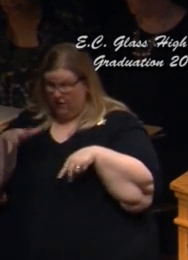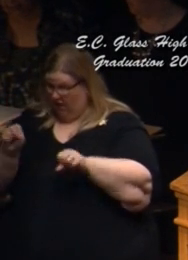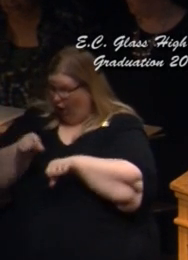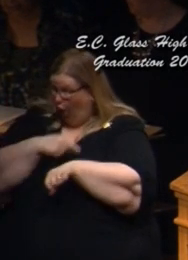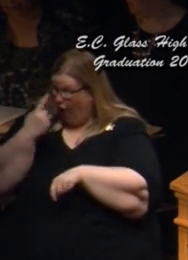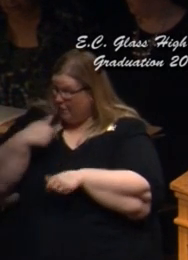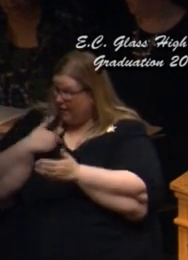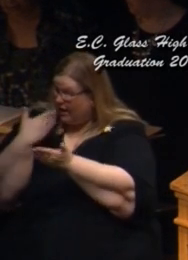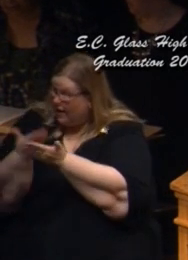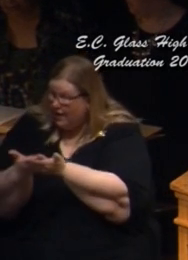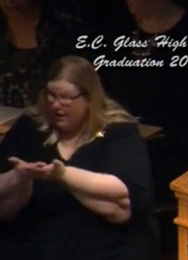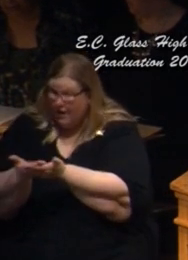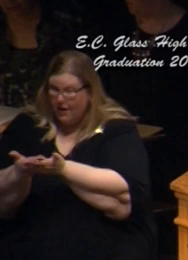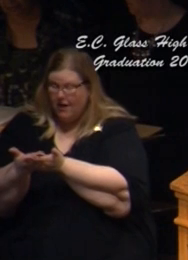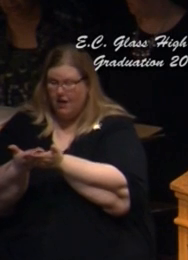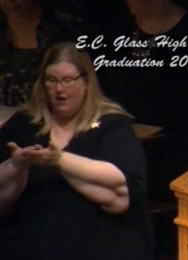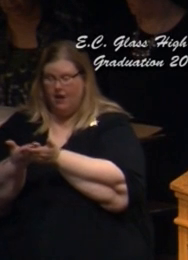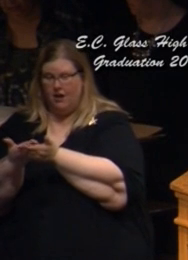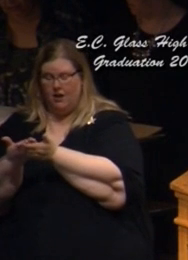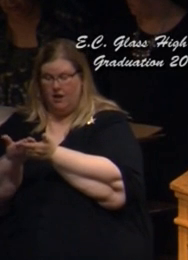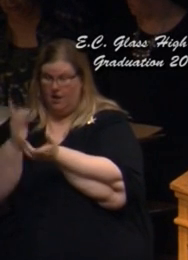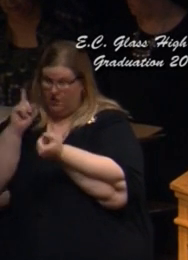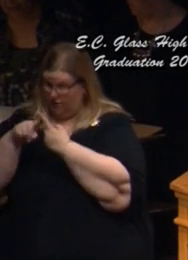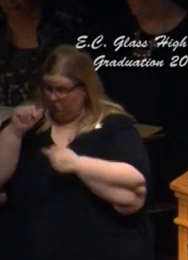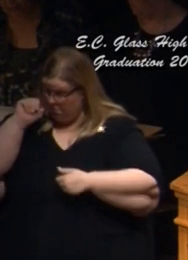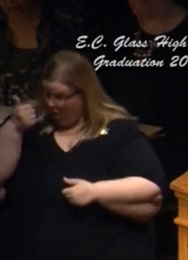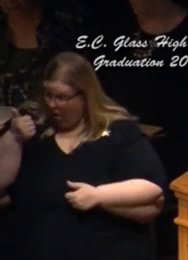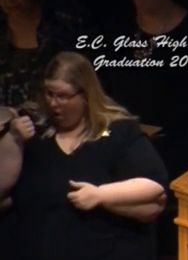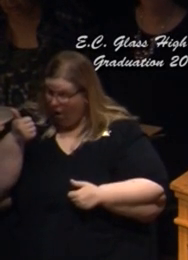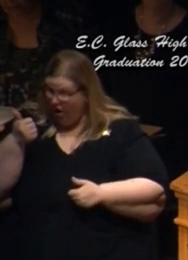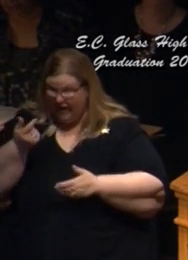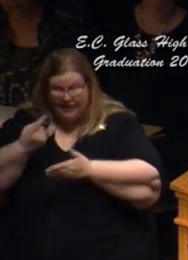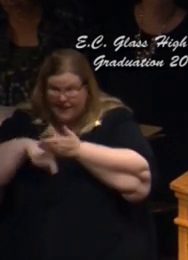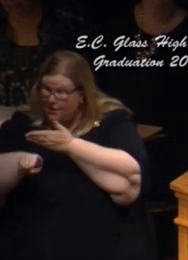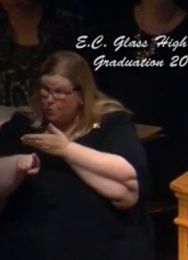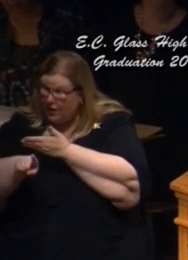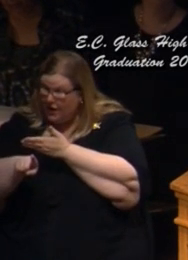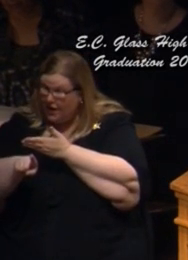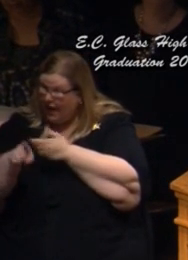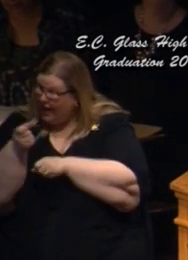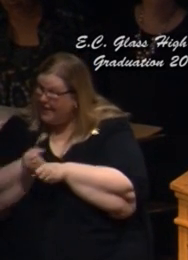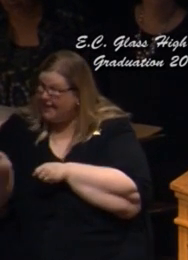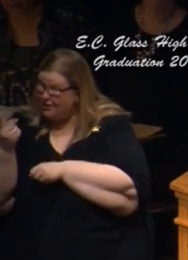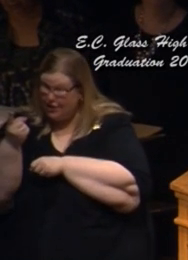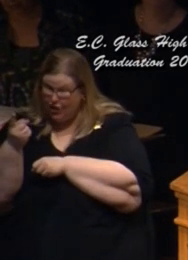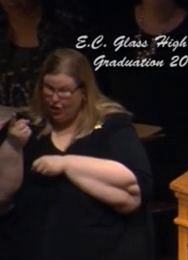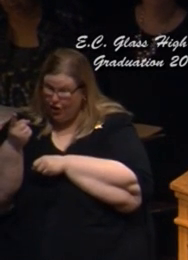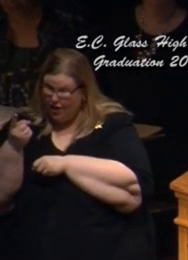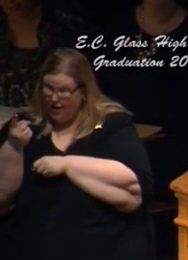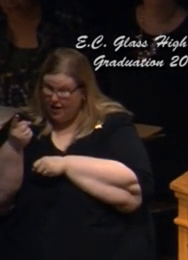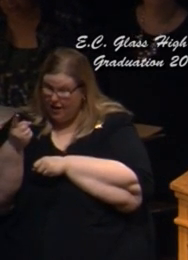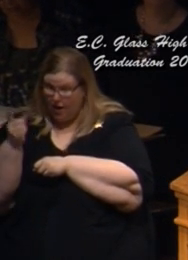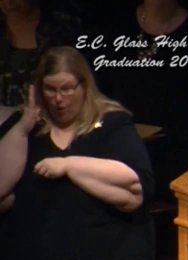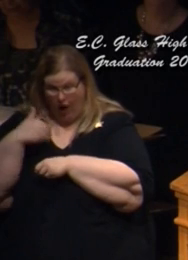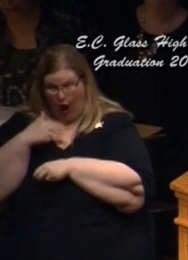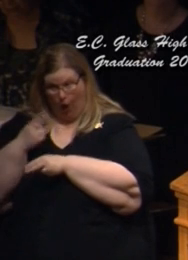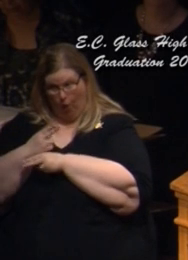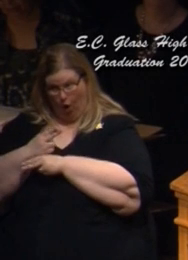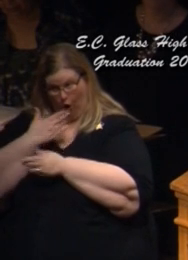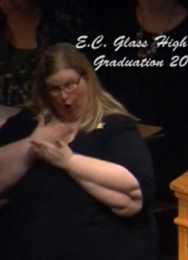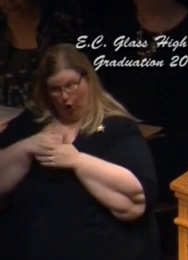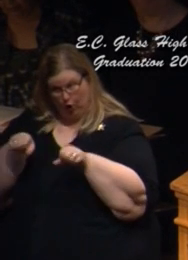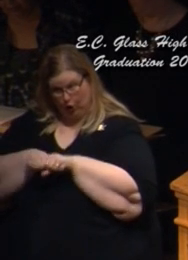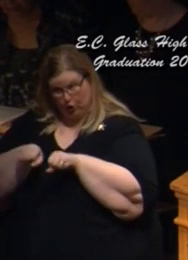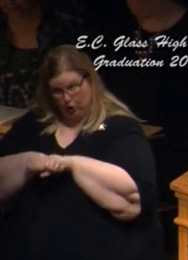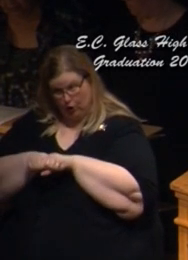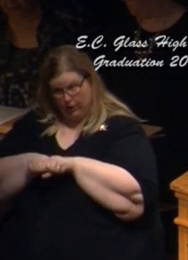to get there? Till tomorrow? Till next week? Till next year? Will I wear sensible shoes and